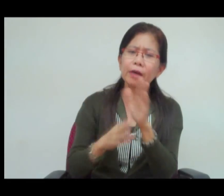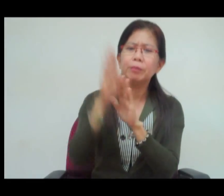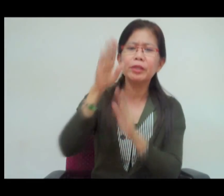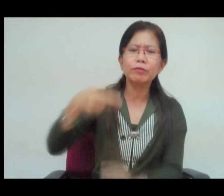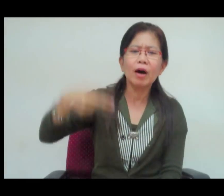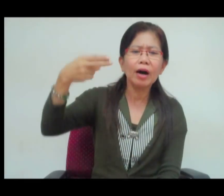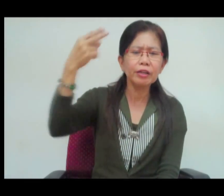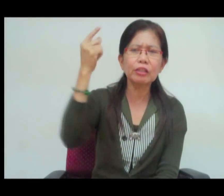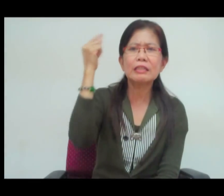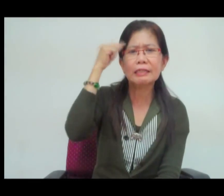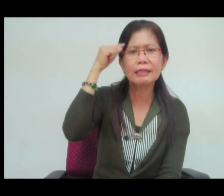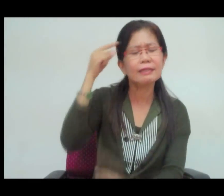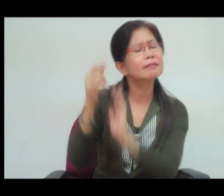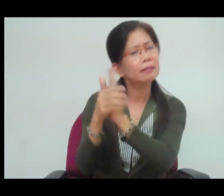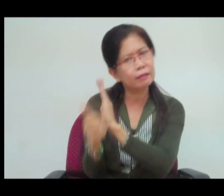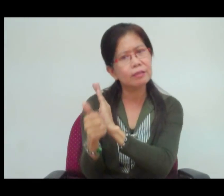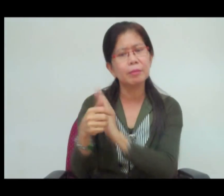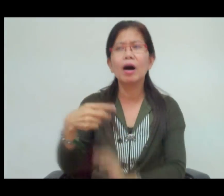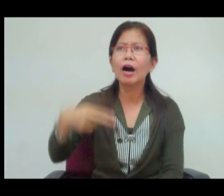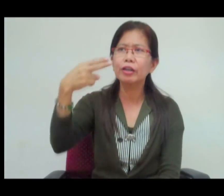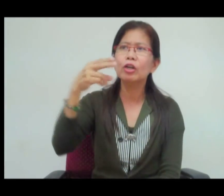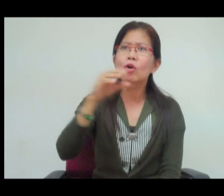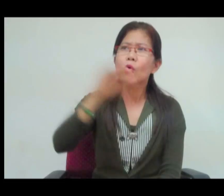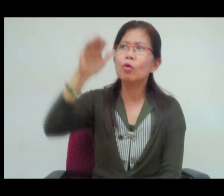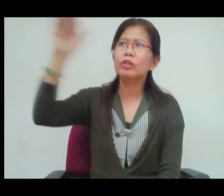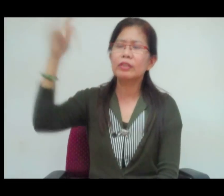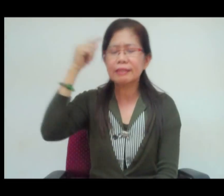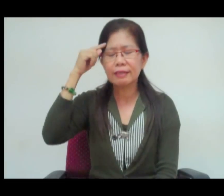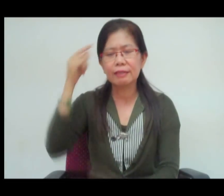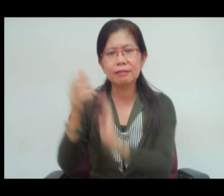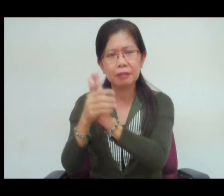development of higher thinking skills and higher order thinking skills